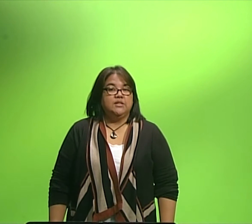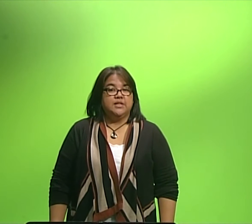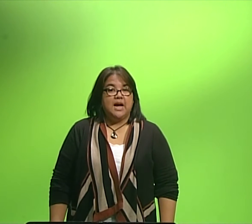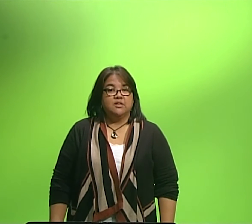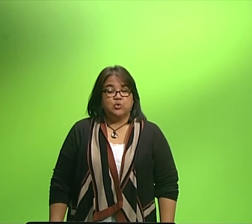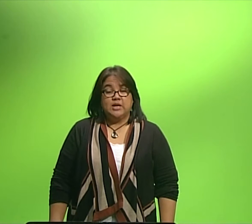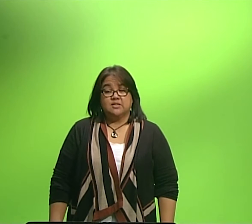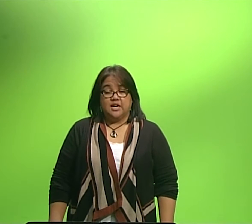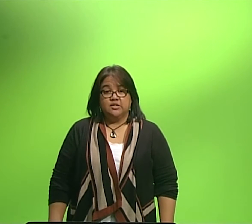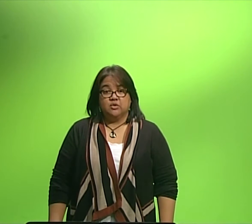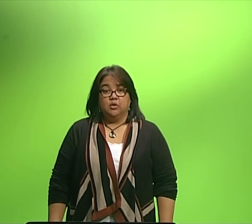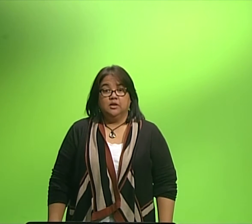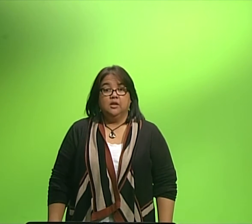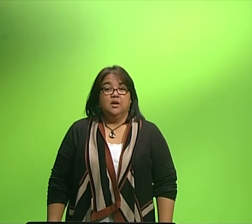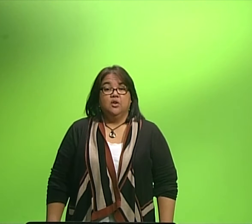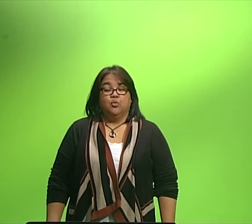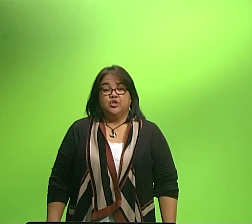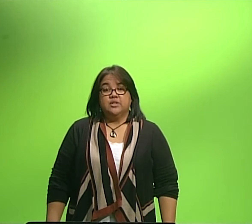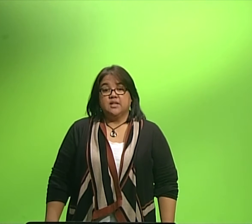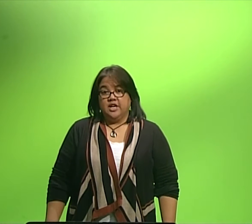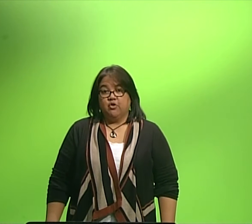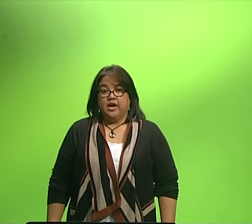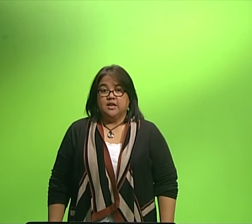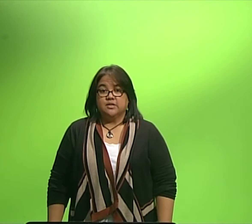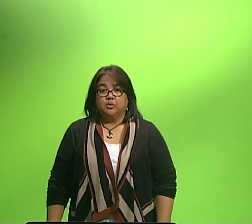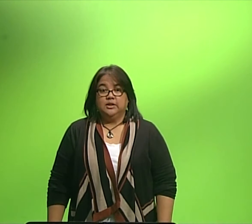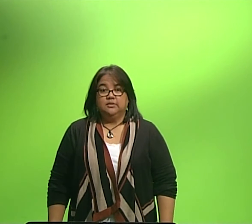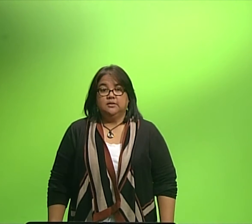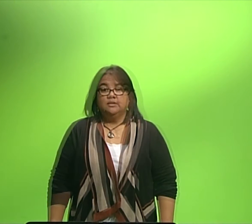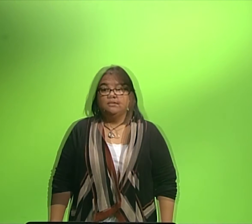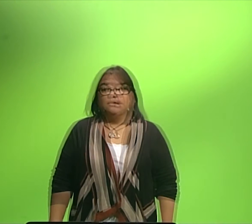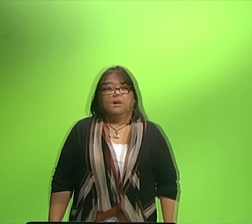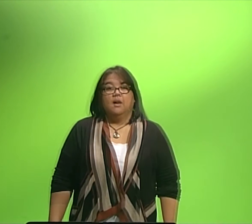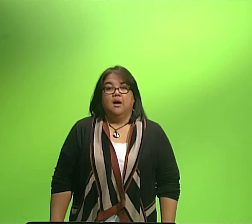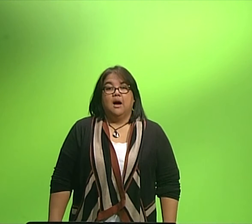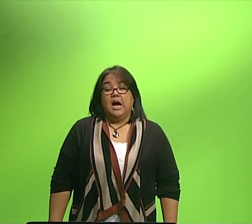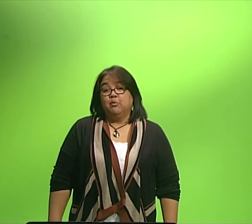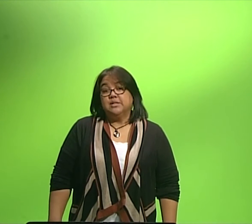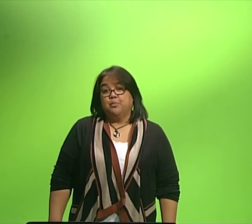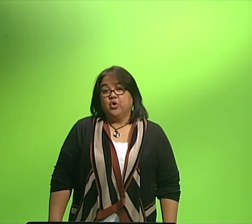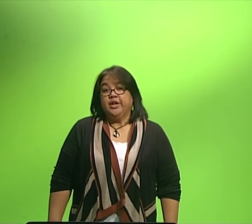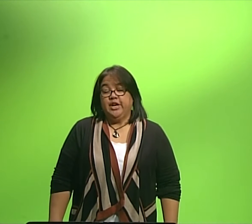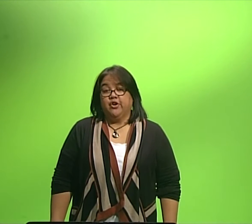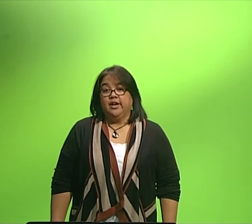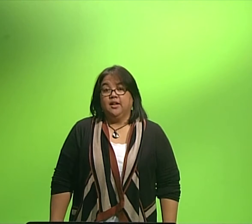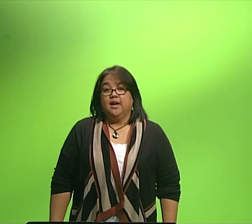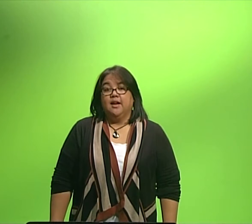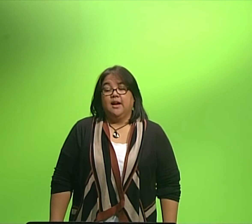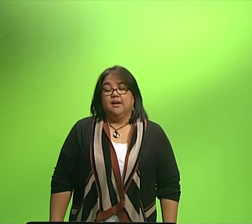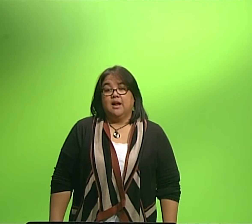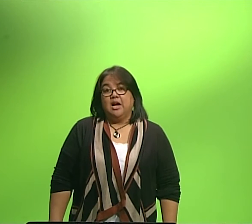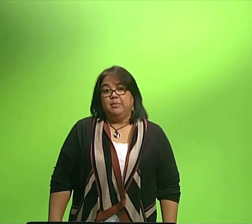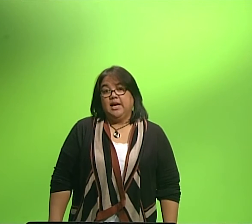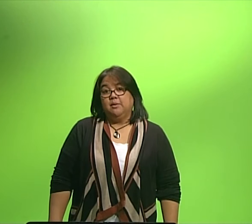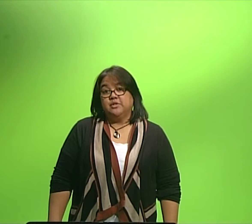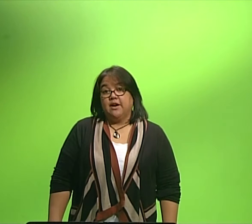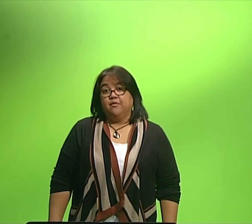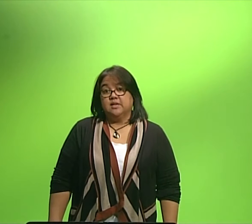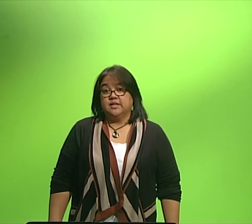to Niles West High School, which is a hearing high school. I was born hearing, and I became deaf as an